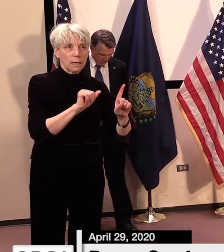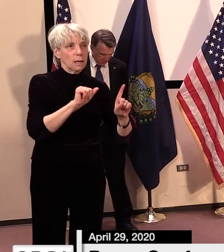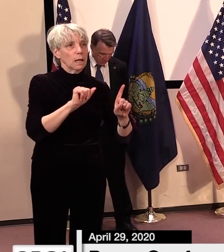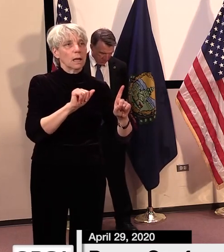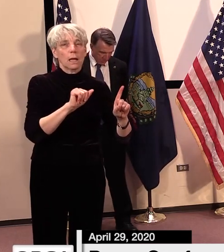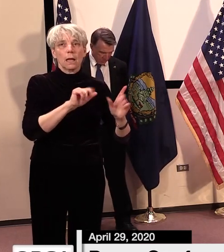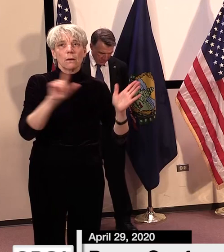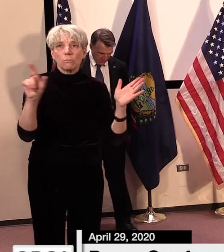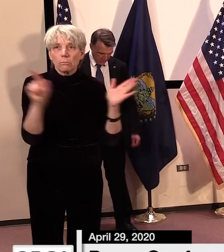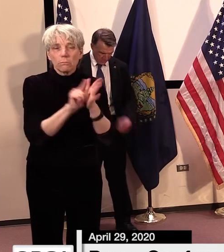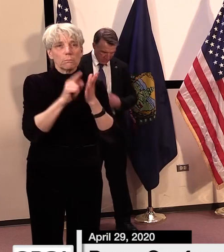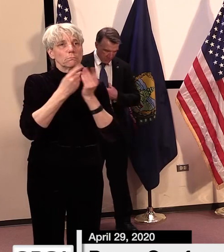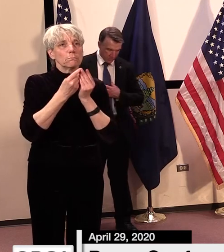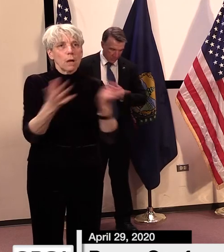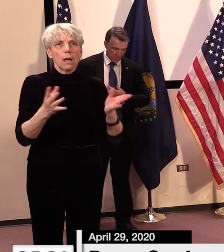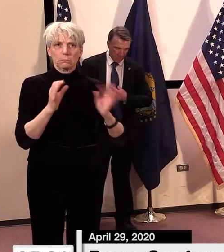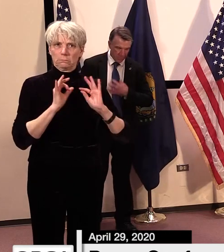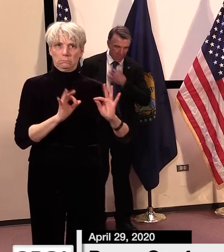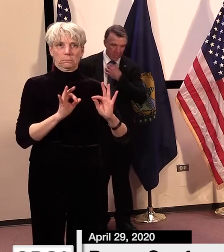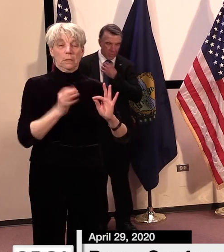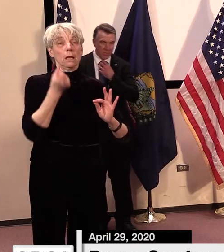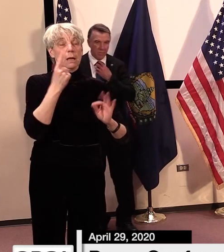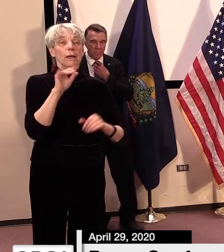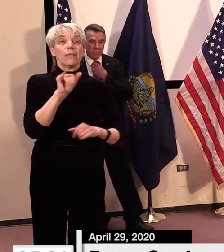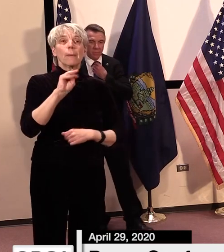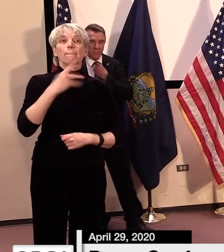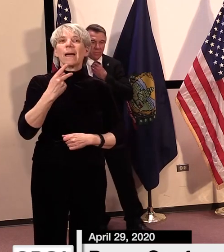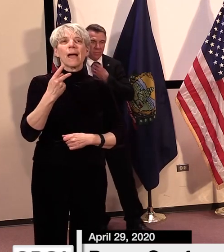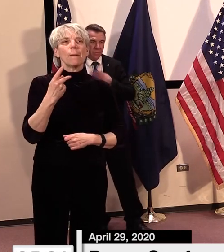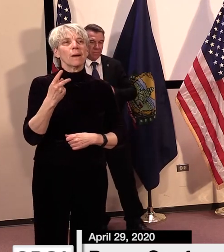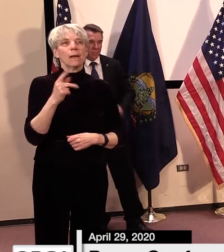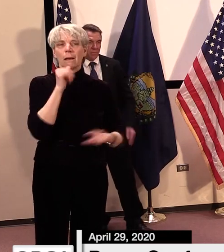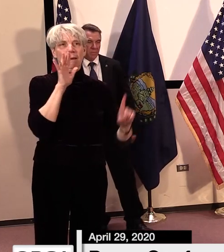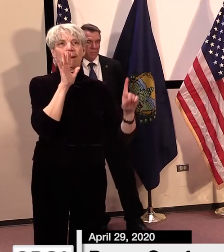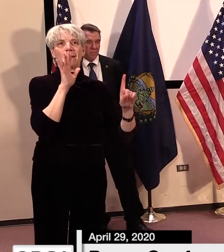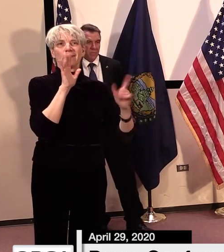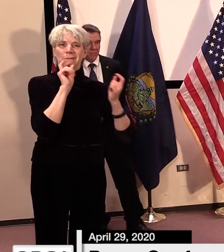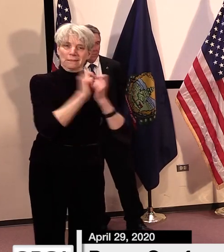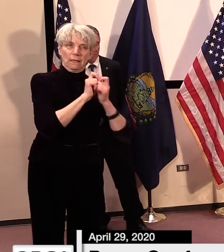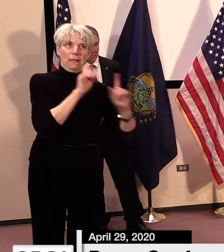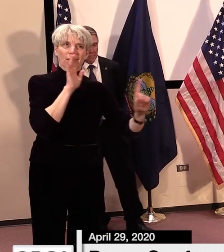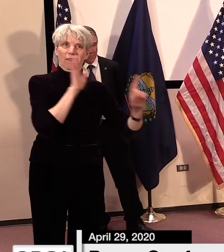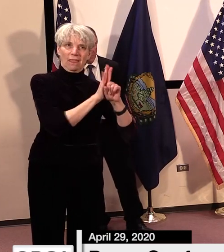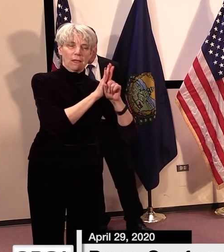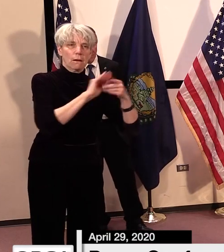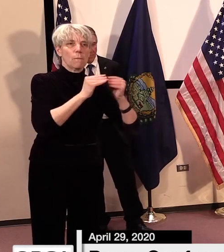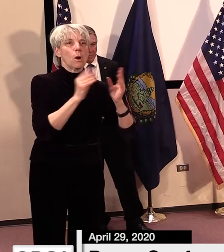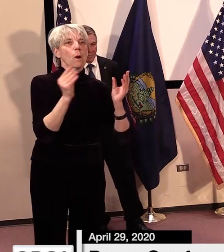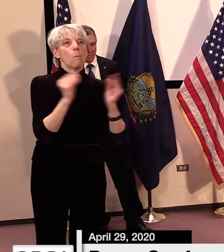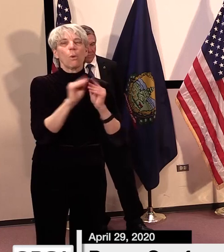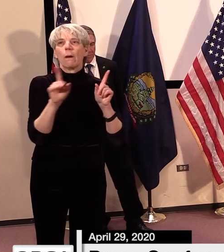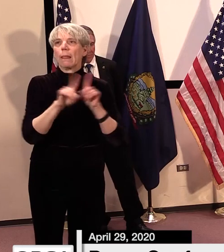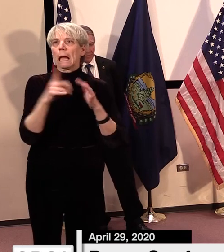out statistics. This map was an ad hoc sort of trying to respond